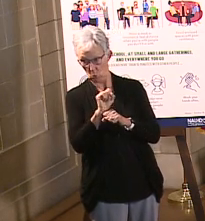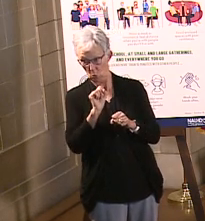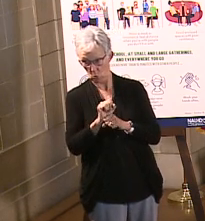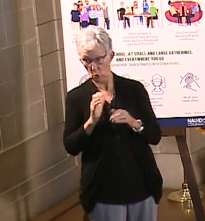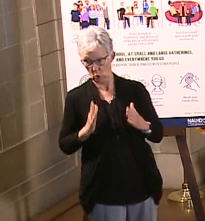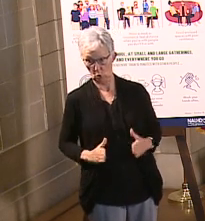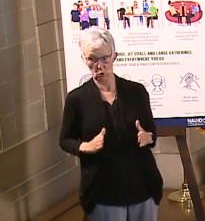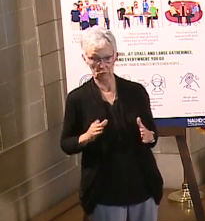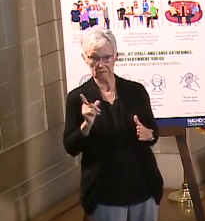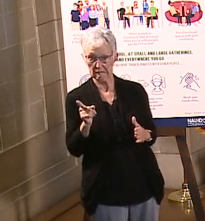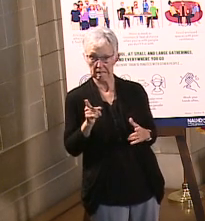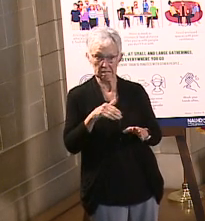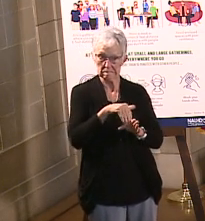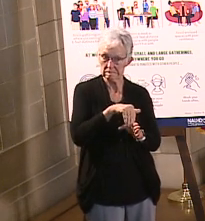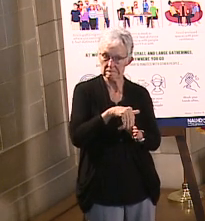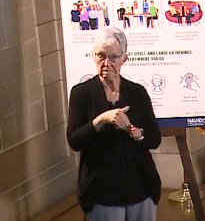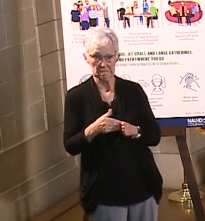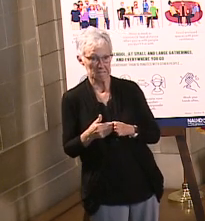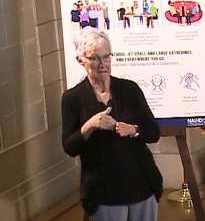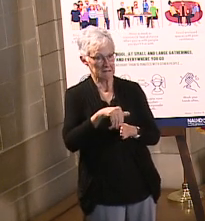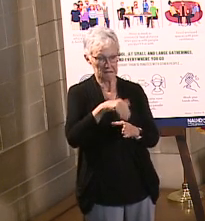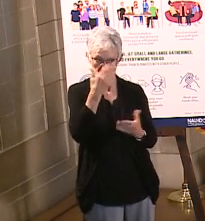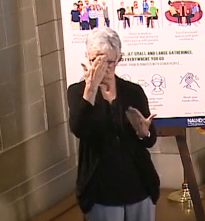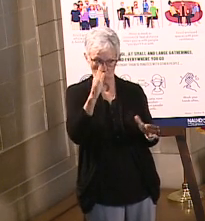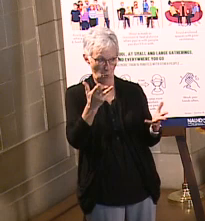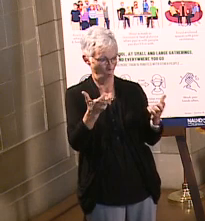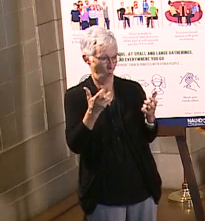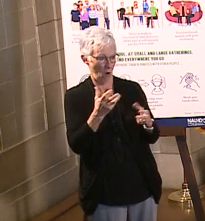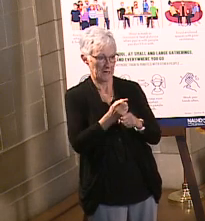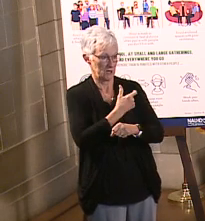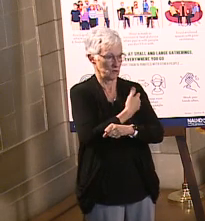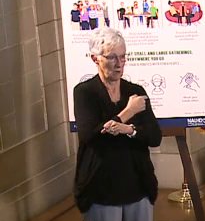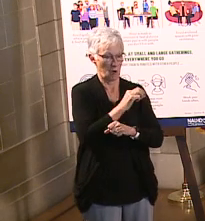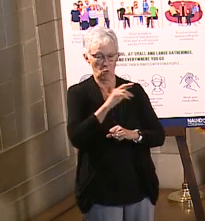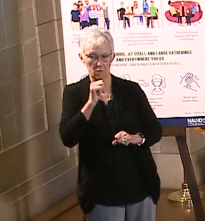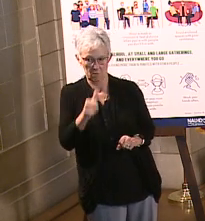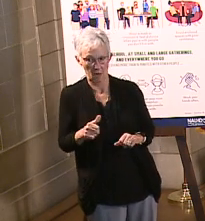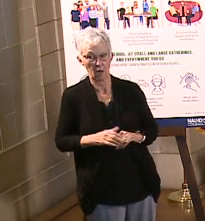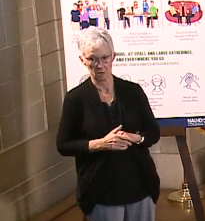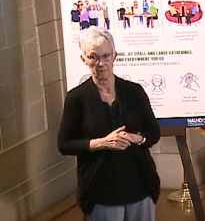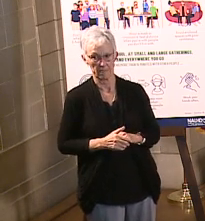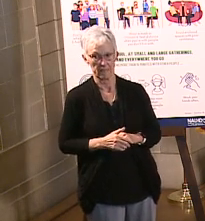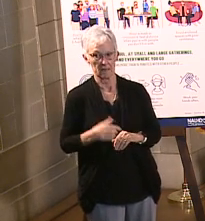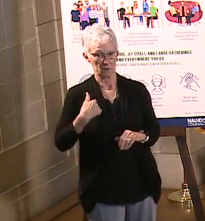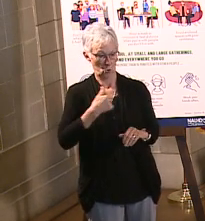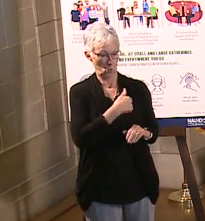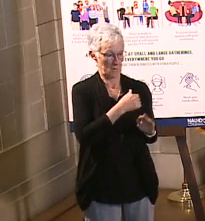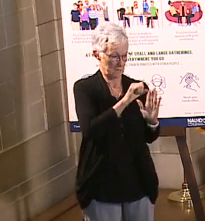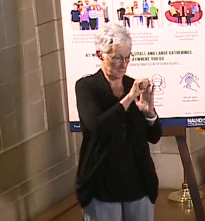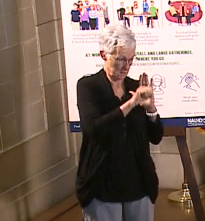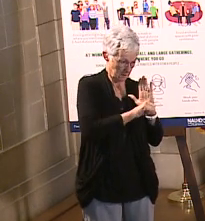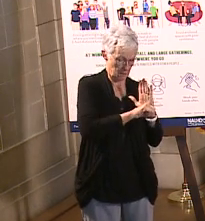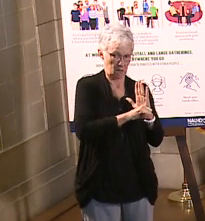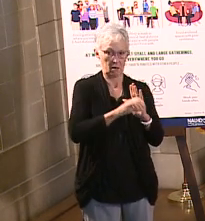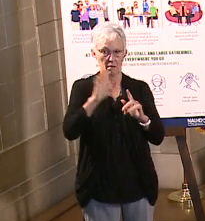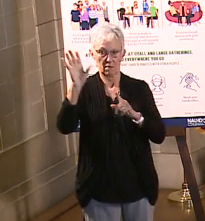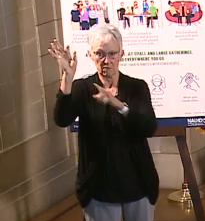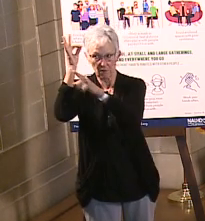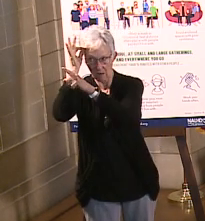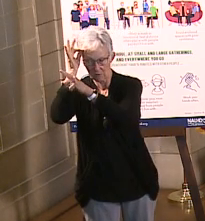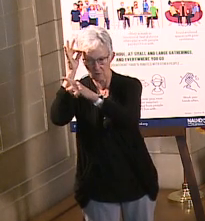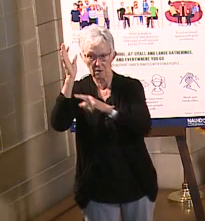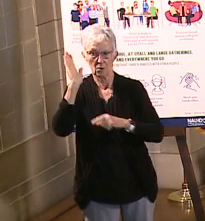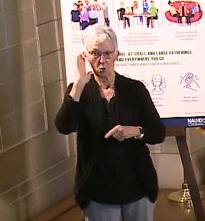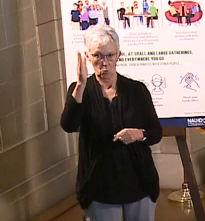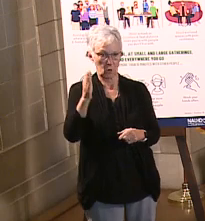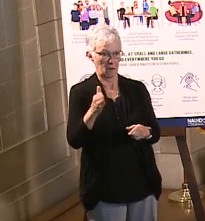is yes. I mean, part of what we are going to be doing, and the states and the federal government can be talking about how this goes